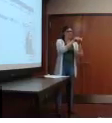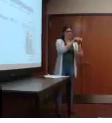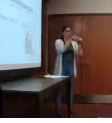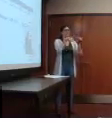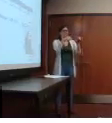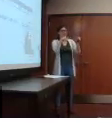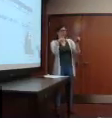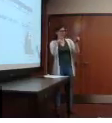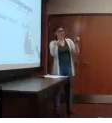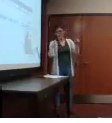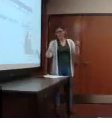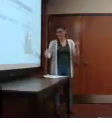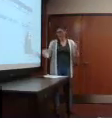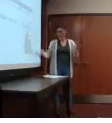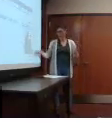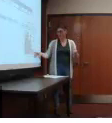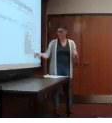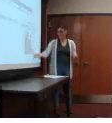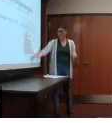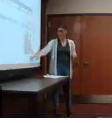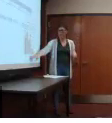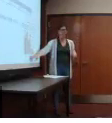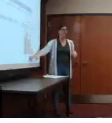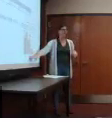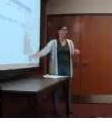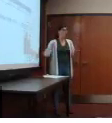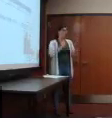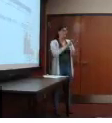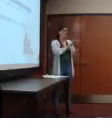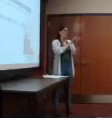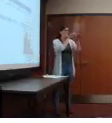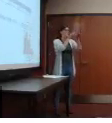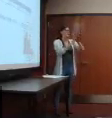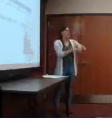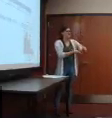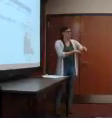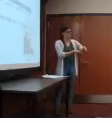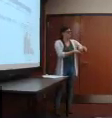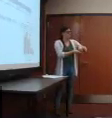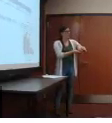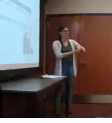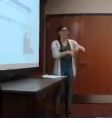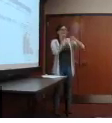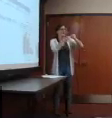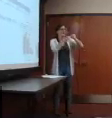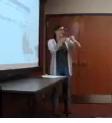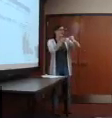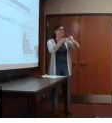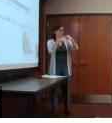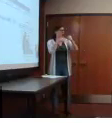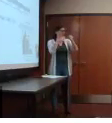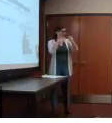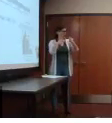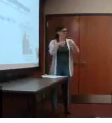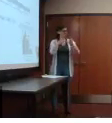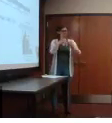after you introduced it, you kept talking about it, and how did you do that? And then reintroduction means after it was absent from the discourse for a little bit, it came back in,